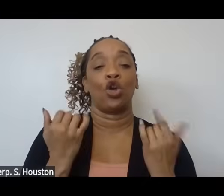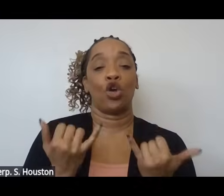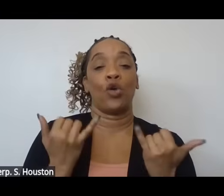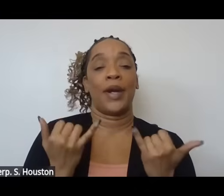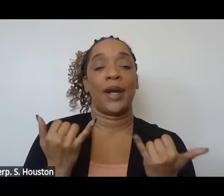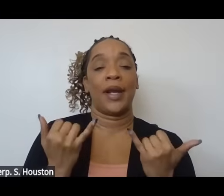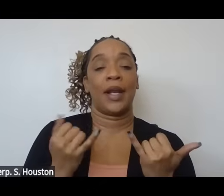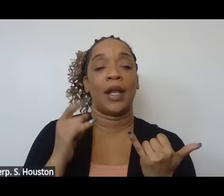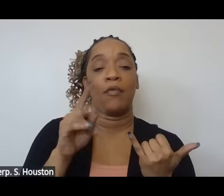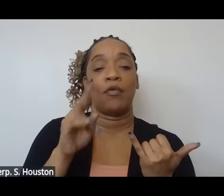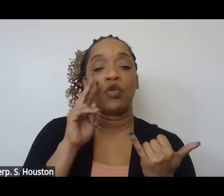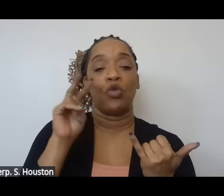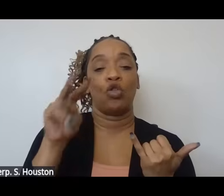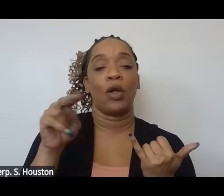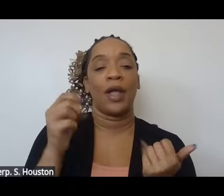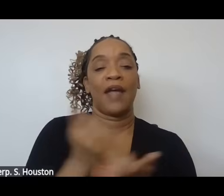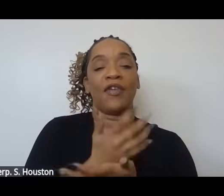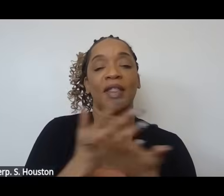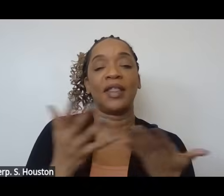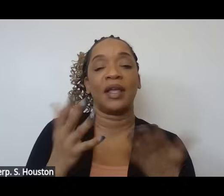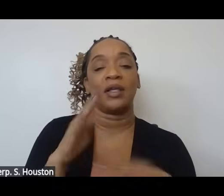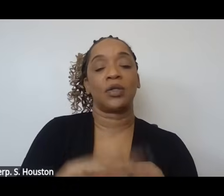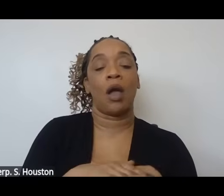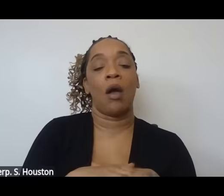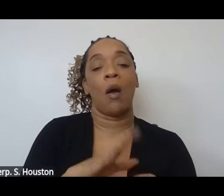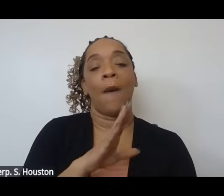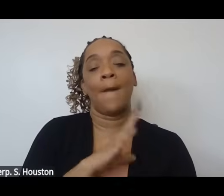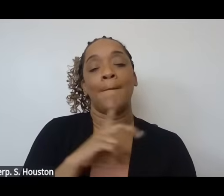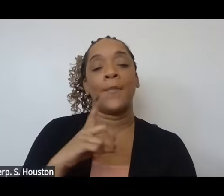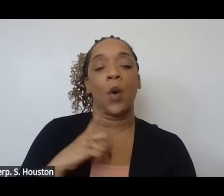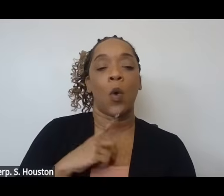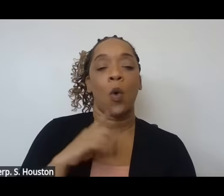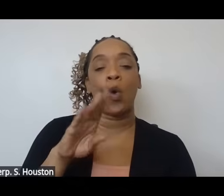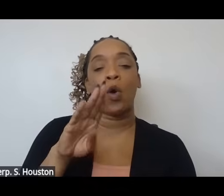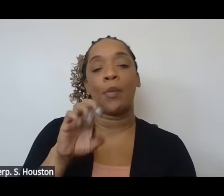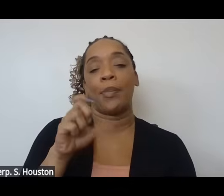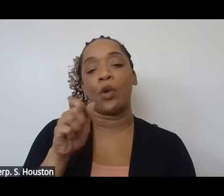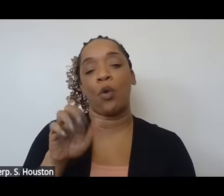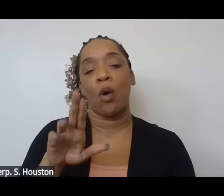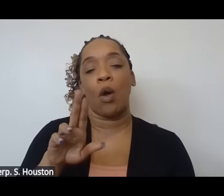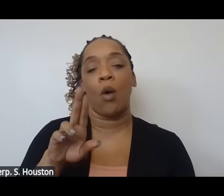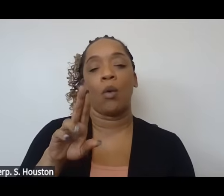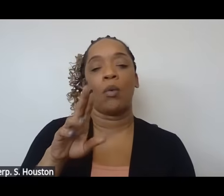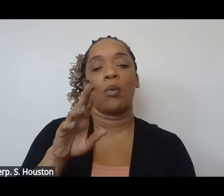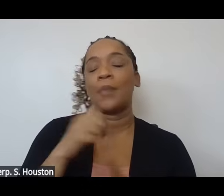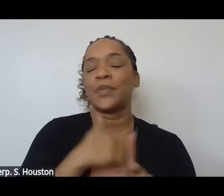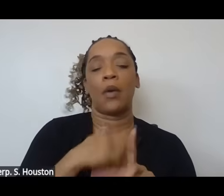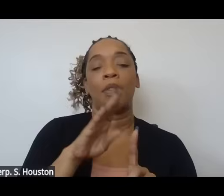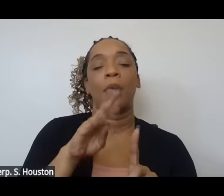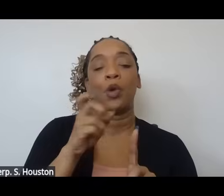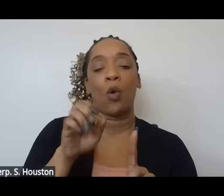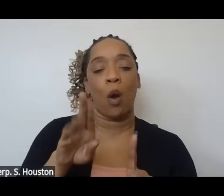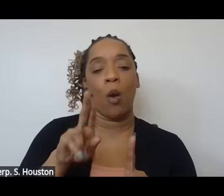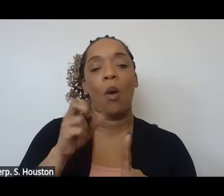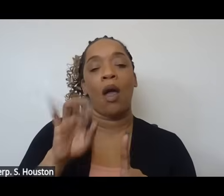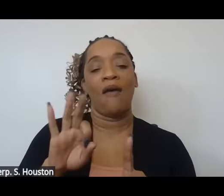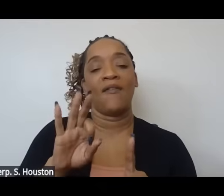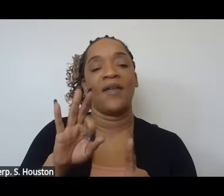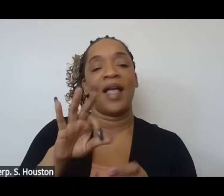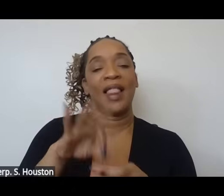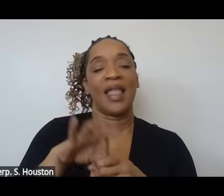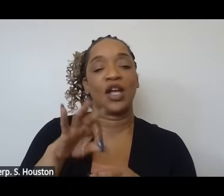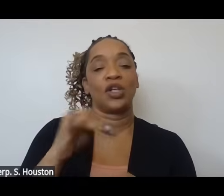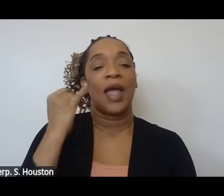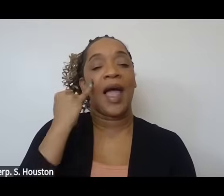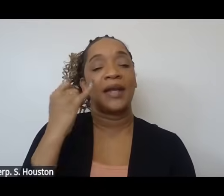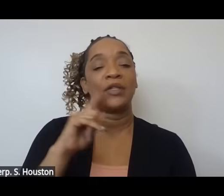or Bureau of Elections letterhead and things like that. The idea with this is that we would replace all the board's manuals, we would